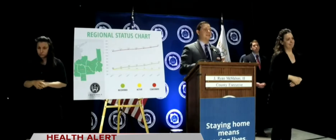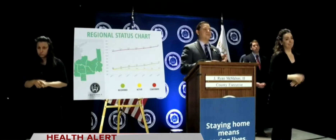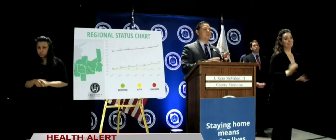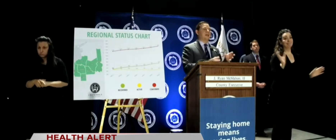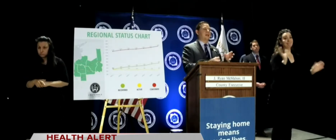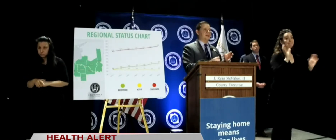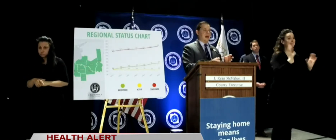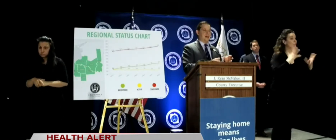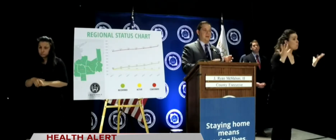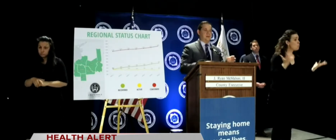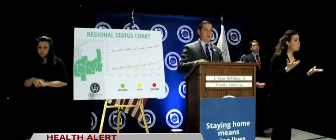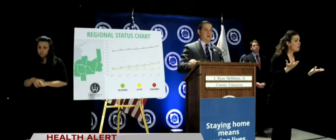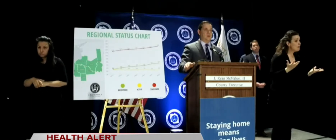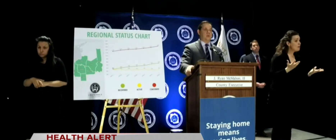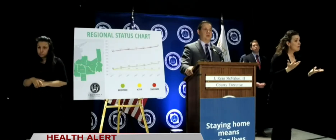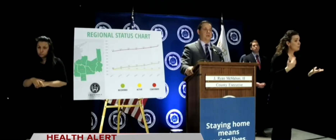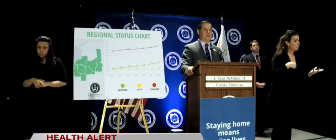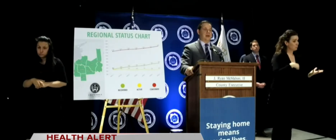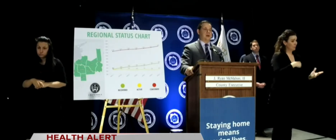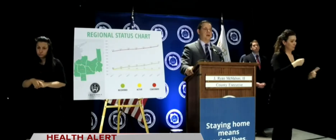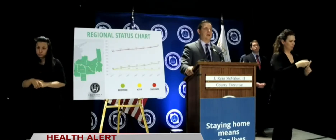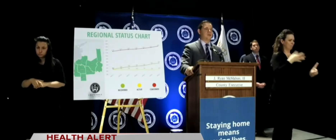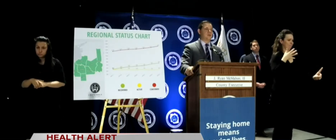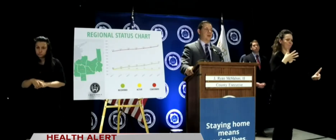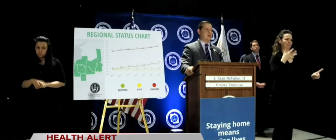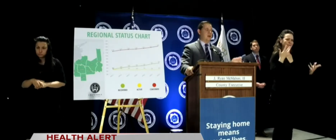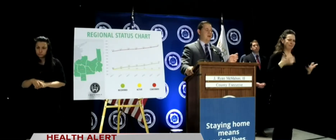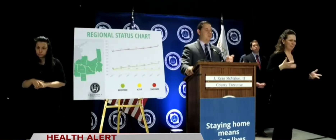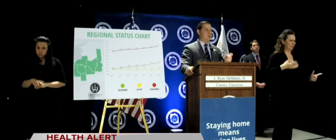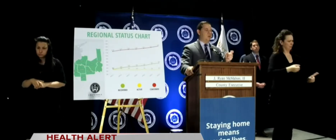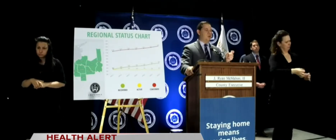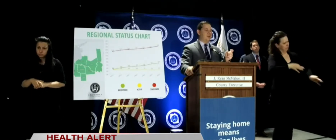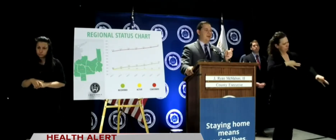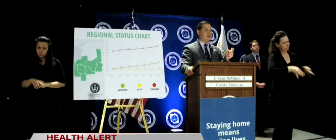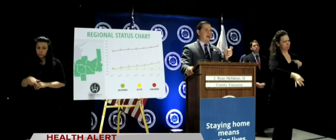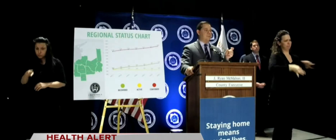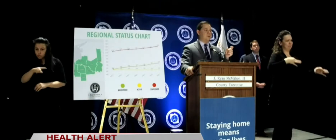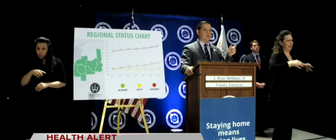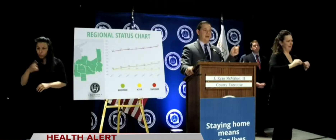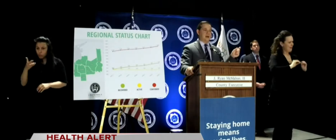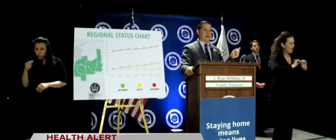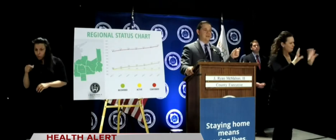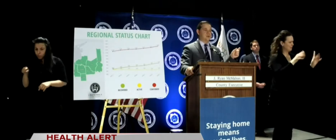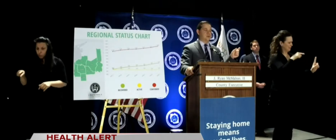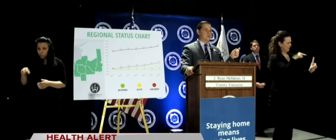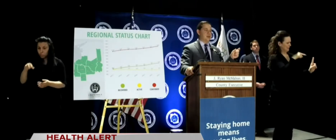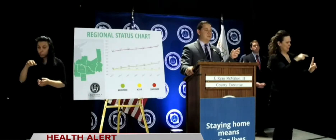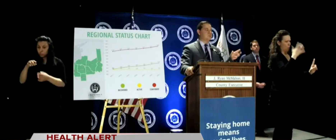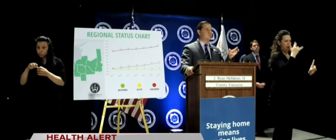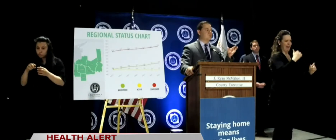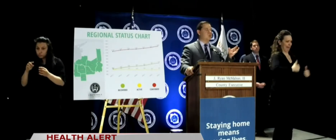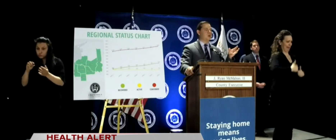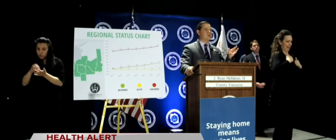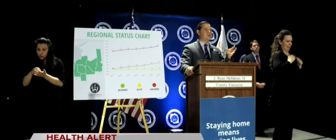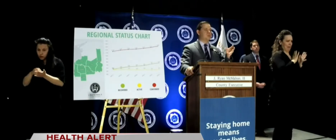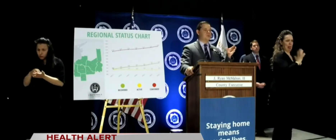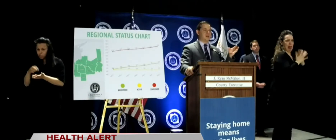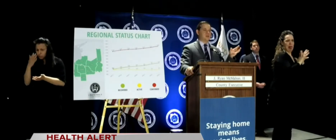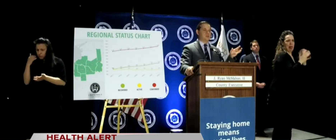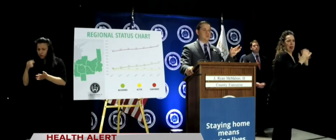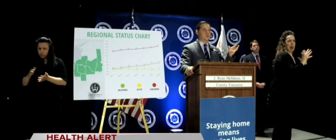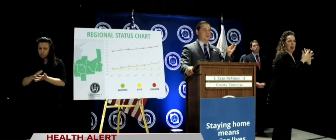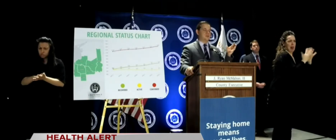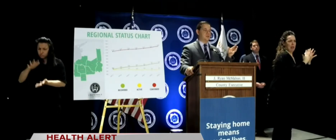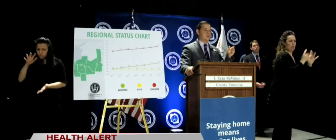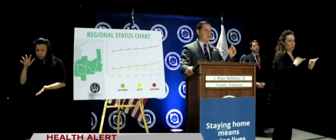can explain that when we look at the data. So then when you take that building out of that circumstance, what is the